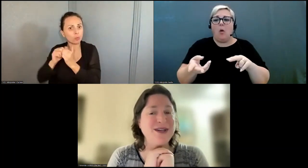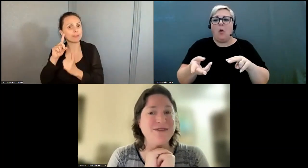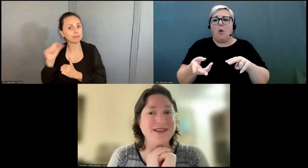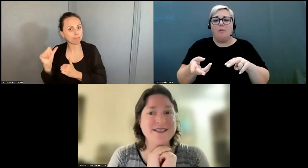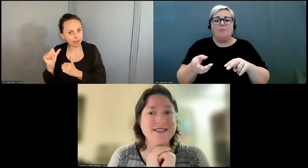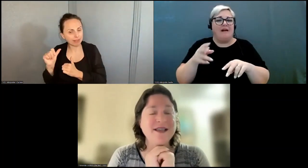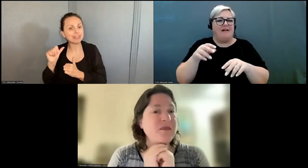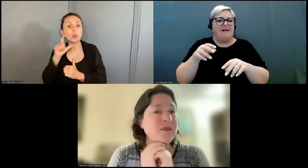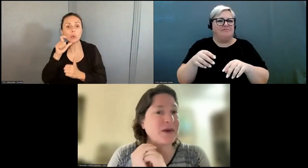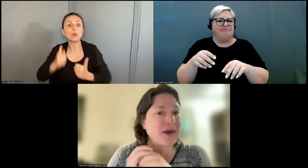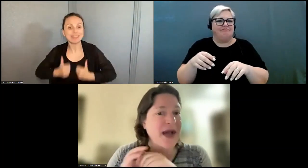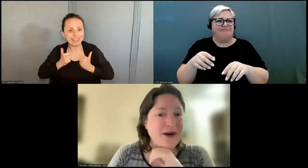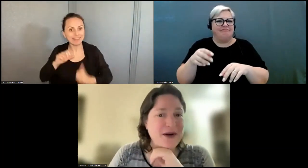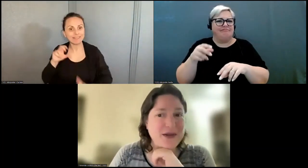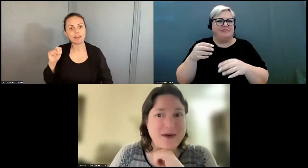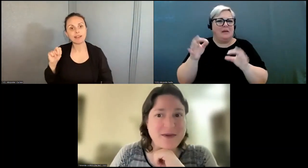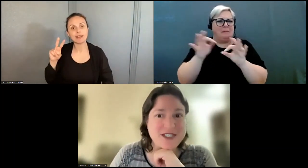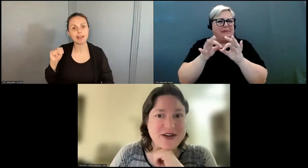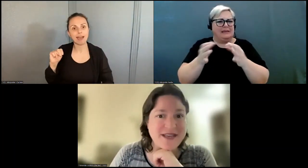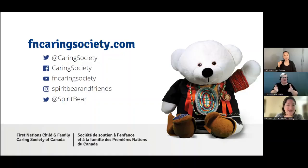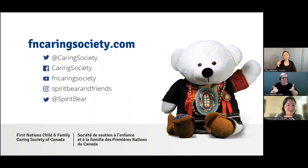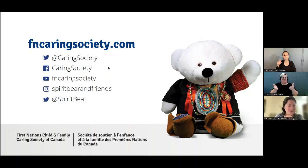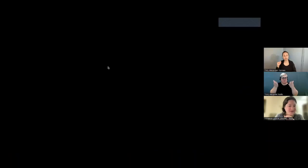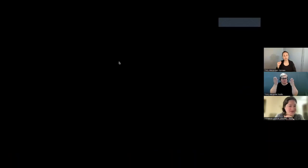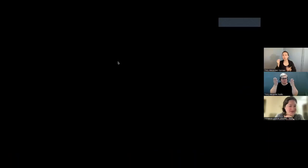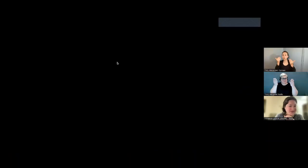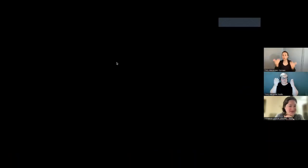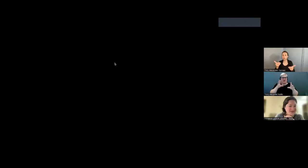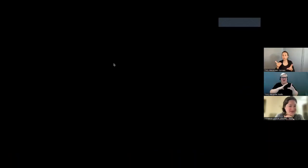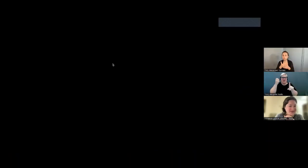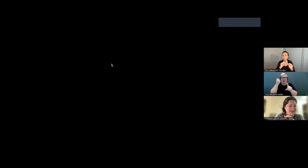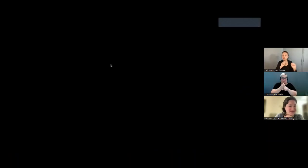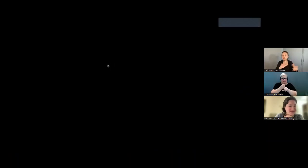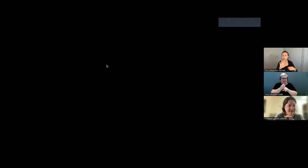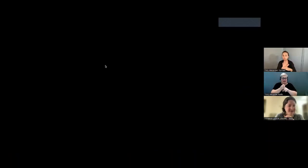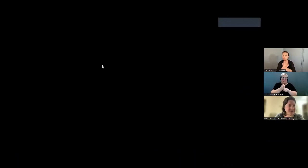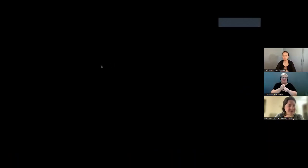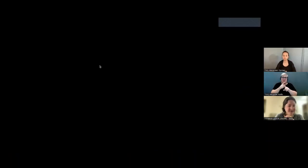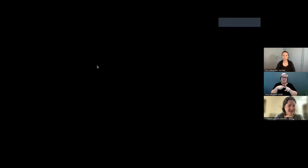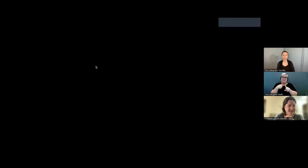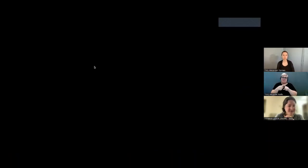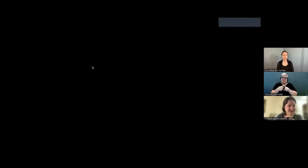in Nunavut. Kyra, are you able to share that?